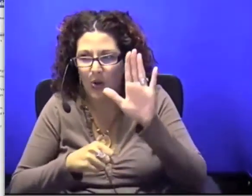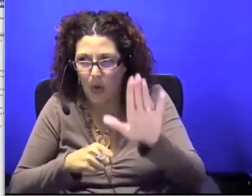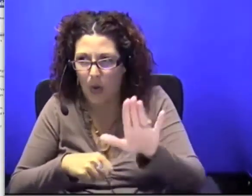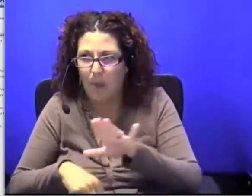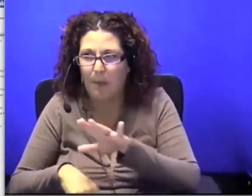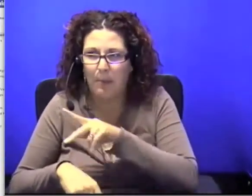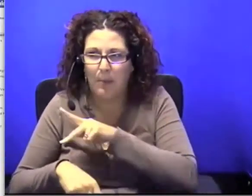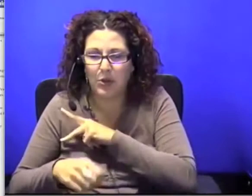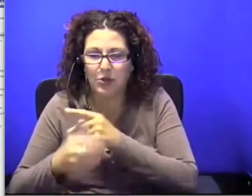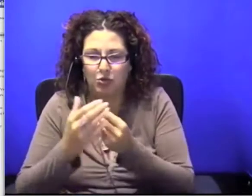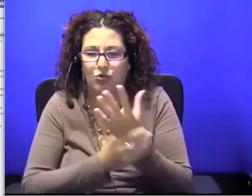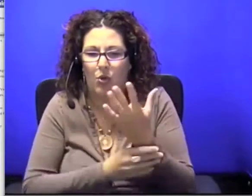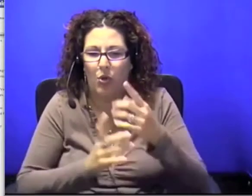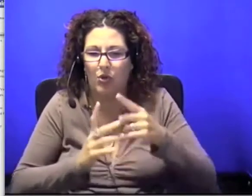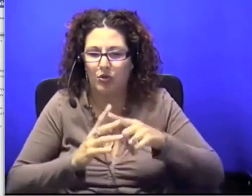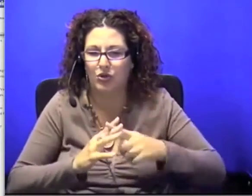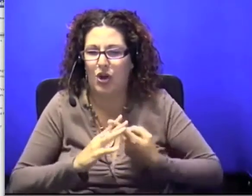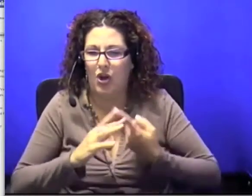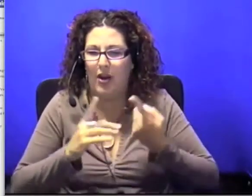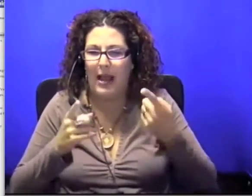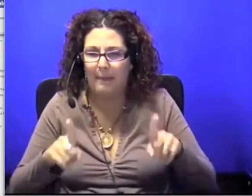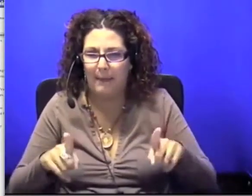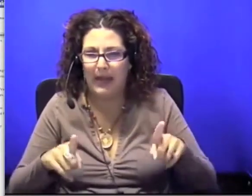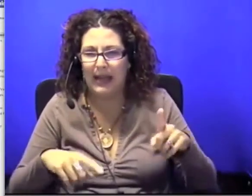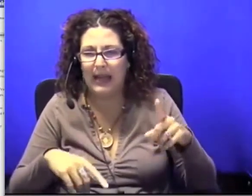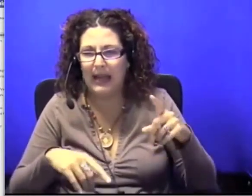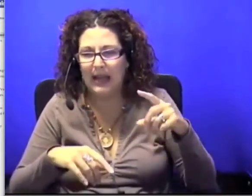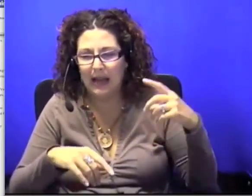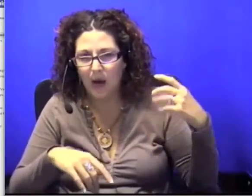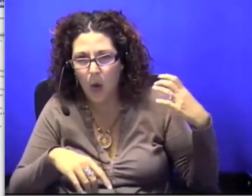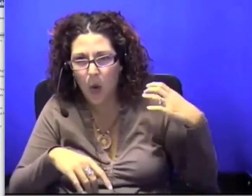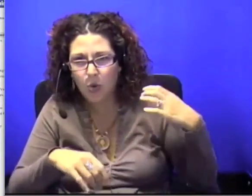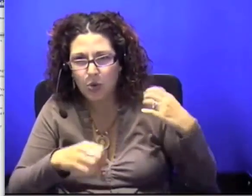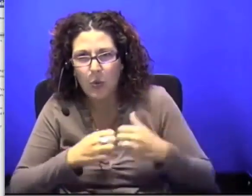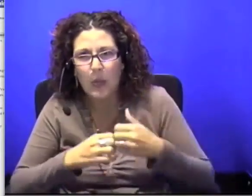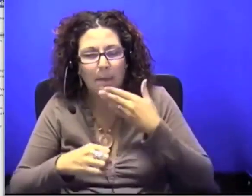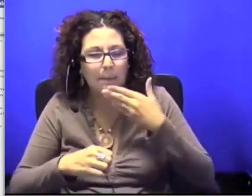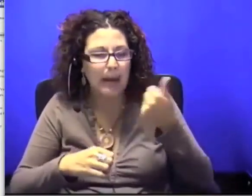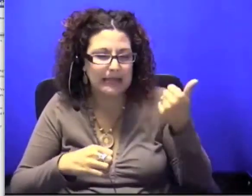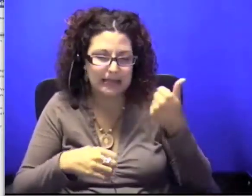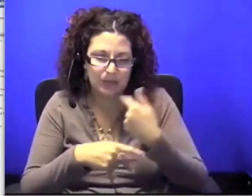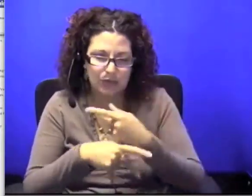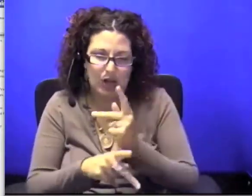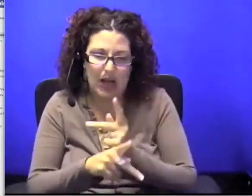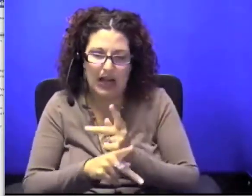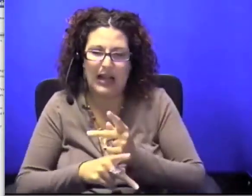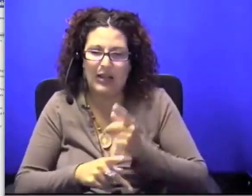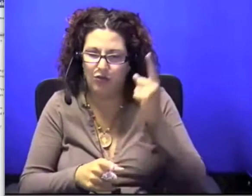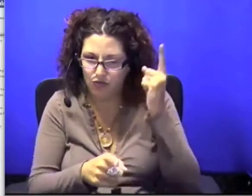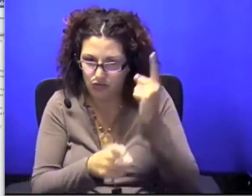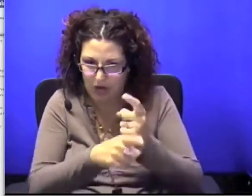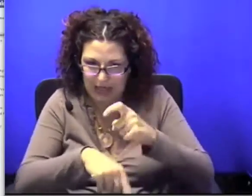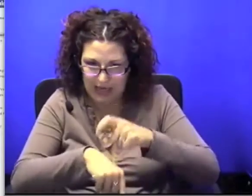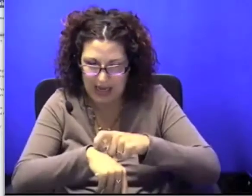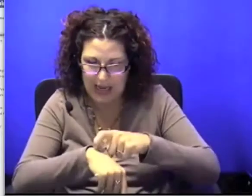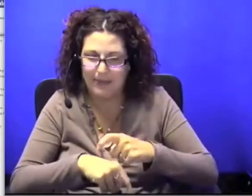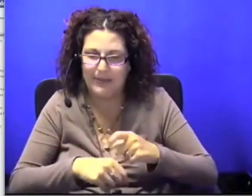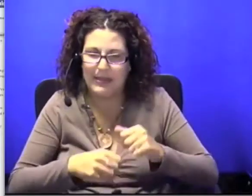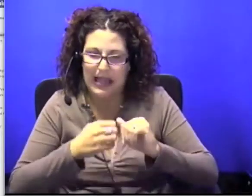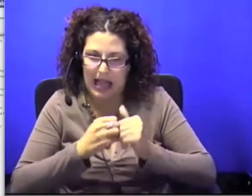getting your personal growth to start happening, coaching with the best products at the right